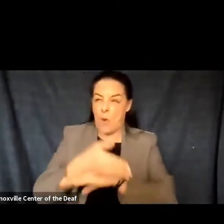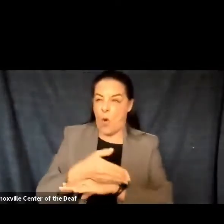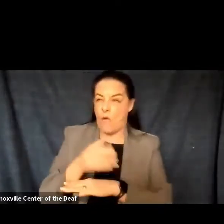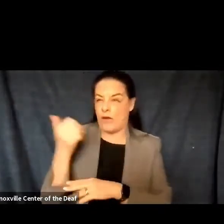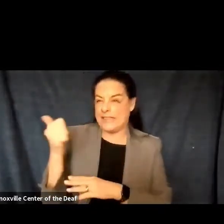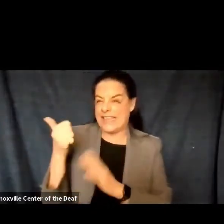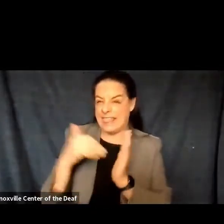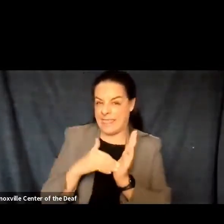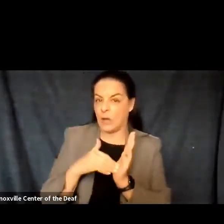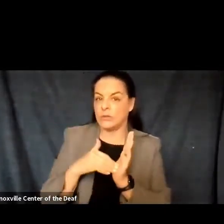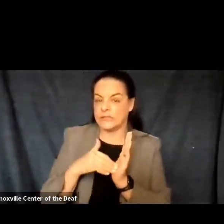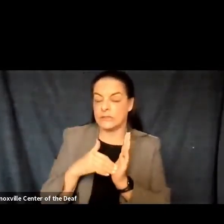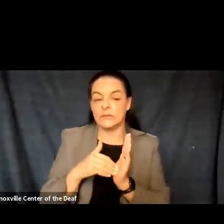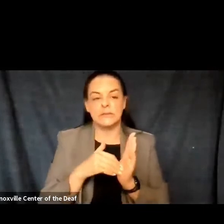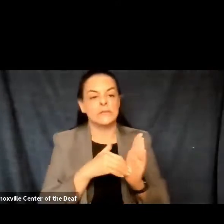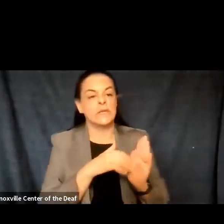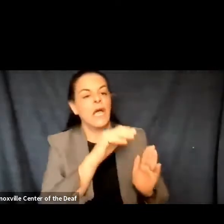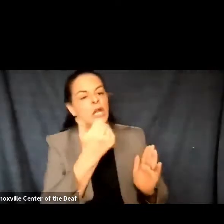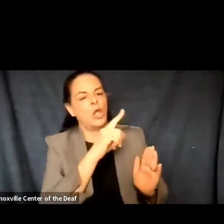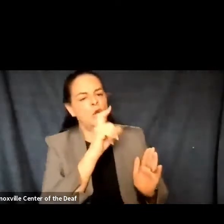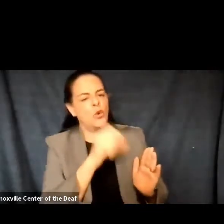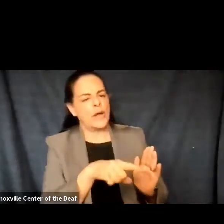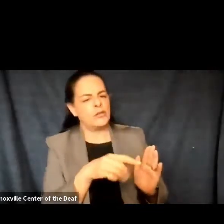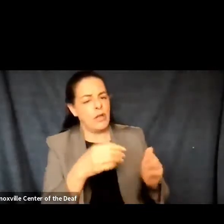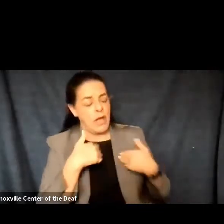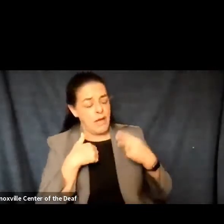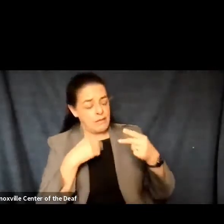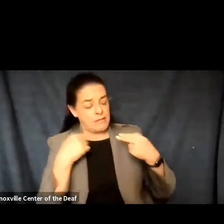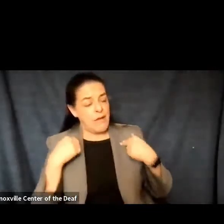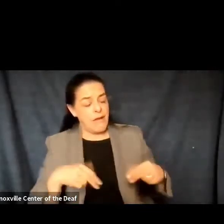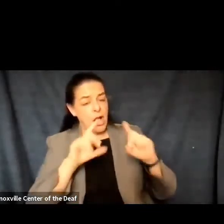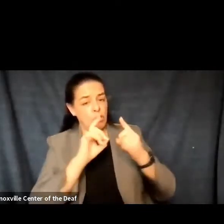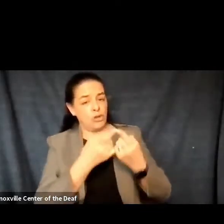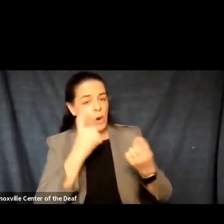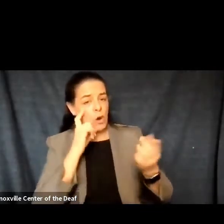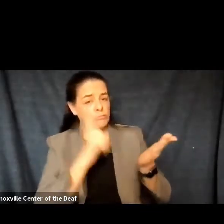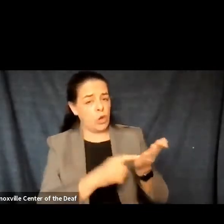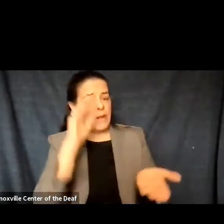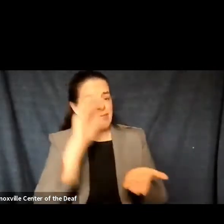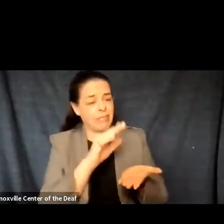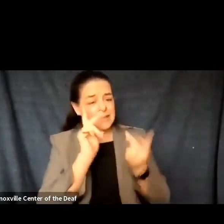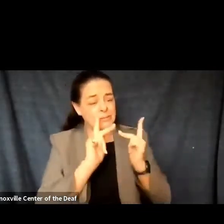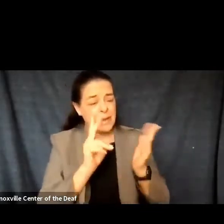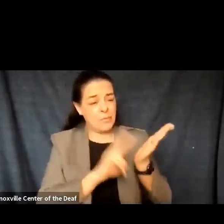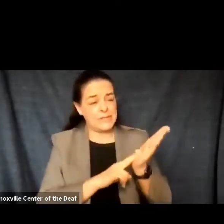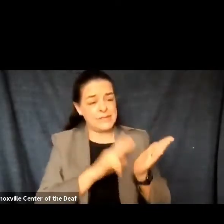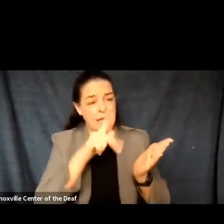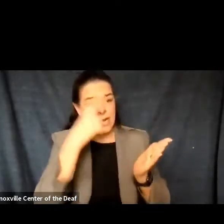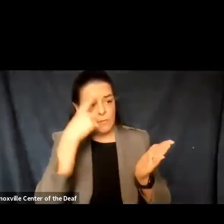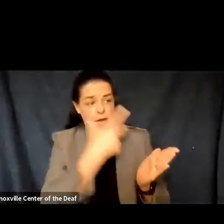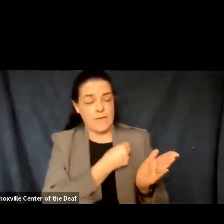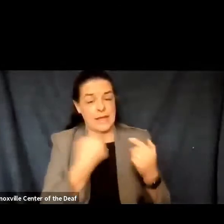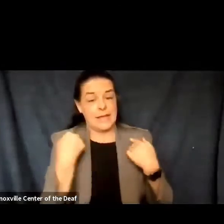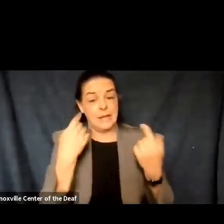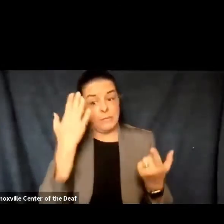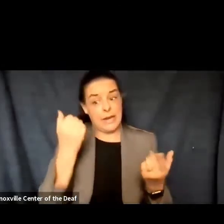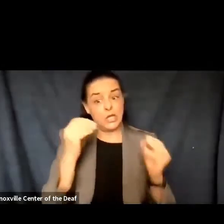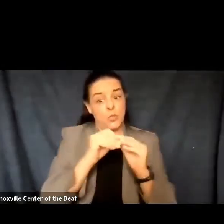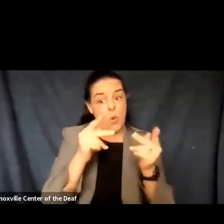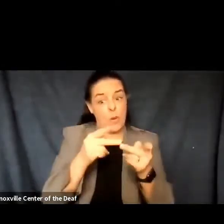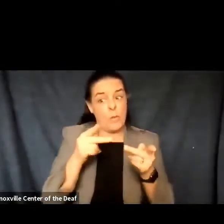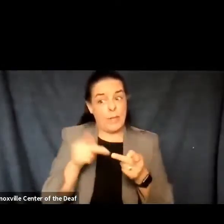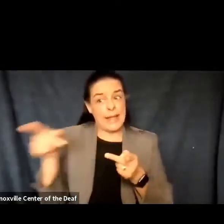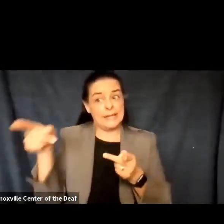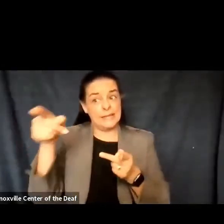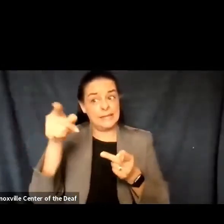10,000. And another question from Austin was, has the health department noticed fewer people signing up for the vaccine since more places are offering